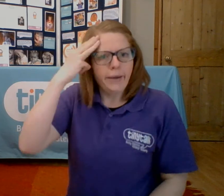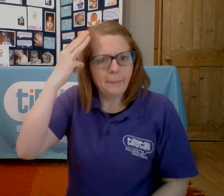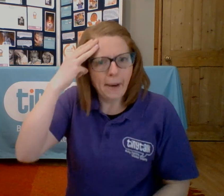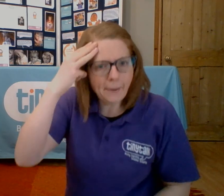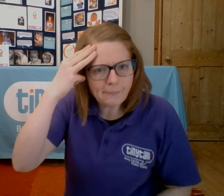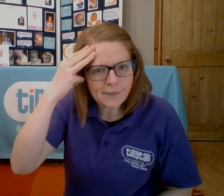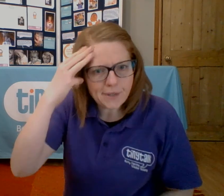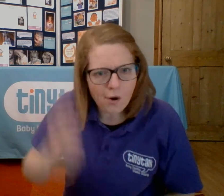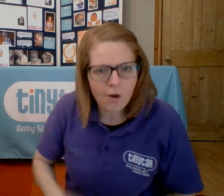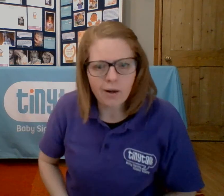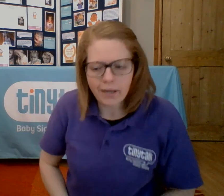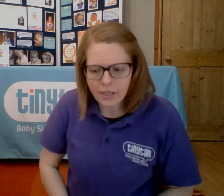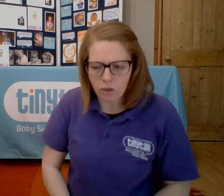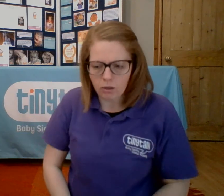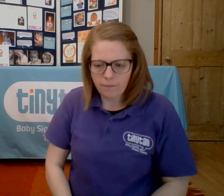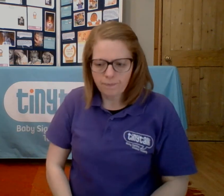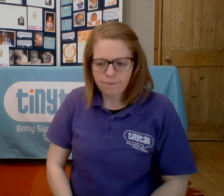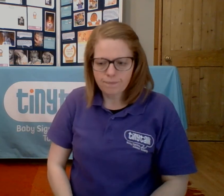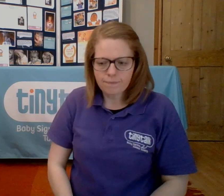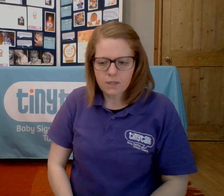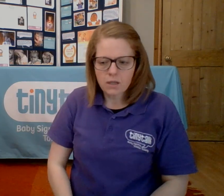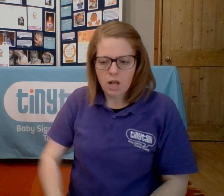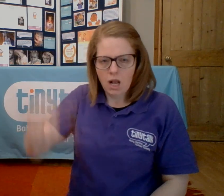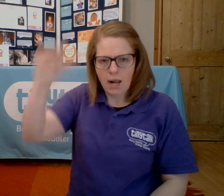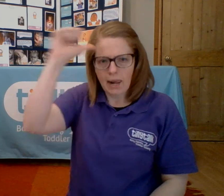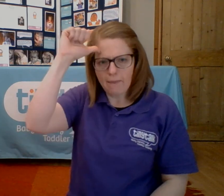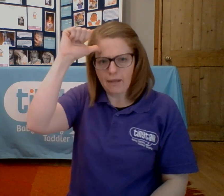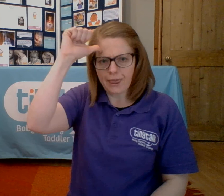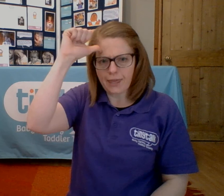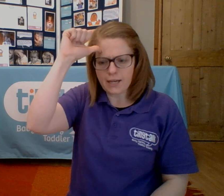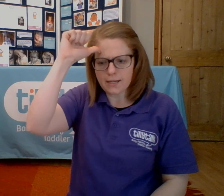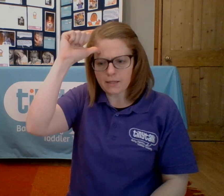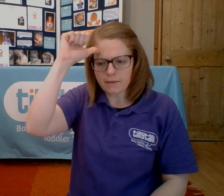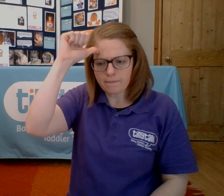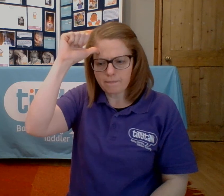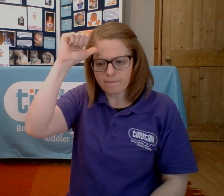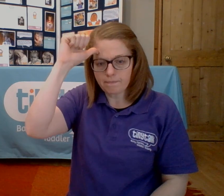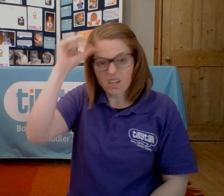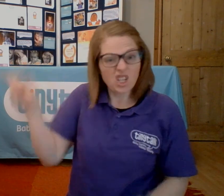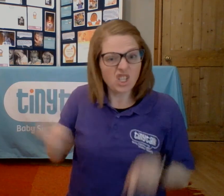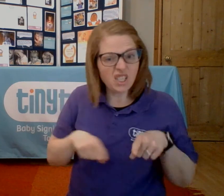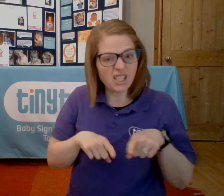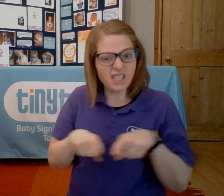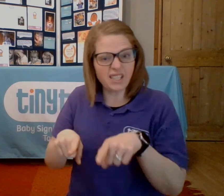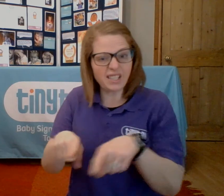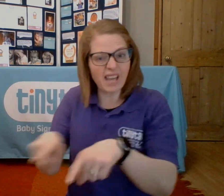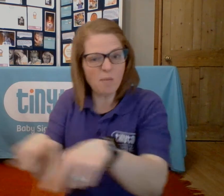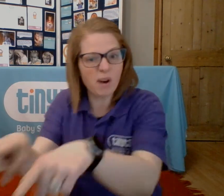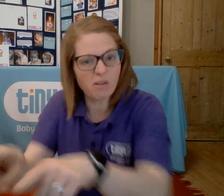Your mum's not little. Let me think. She's down by the